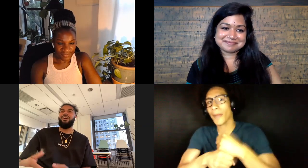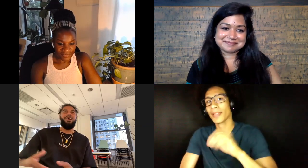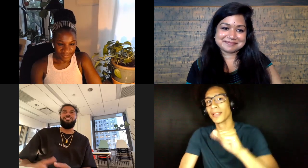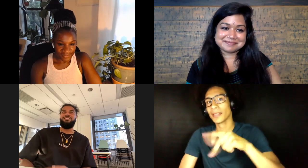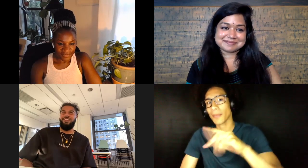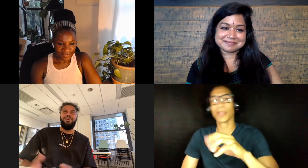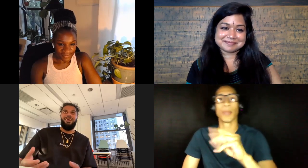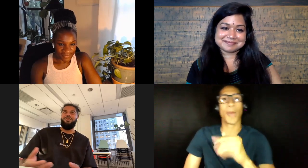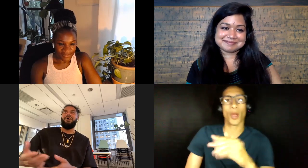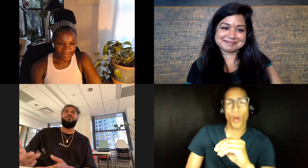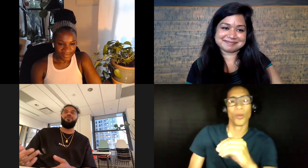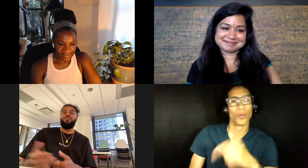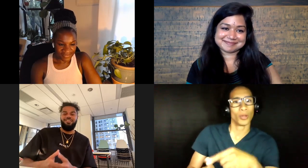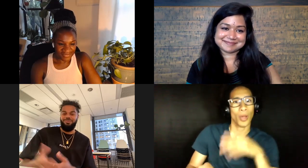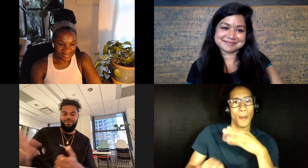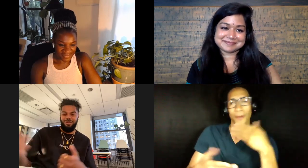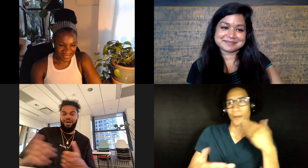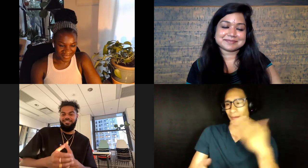there. Hmm.